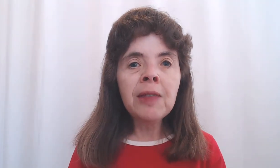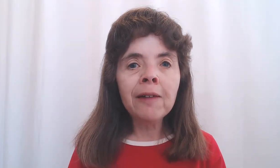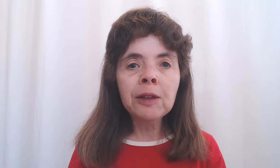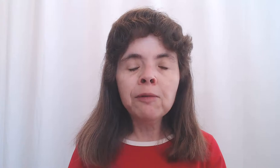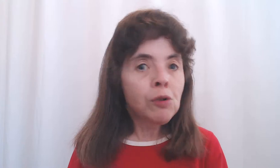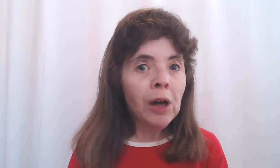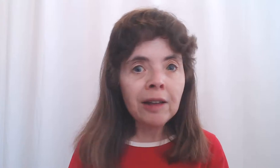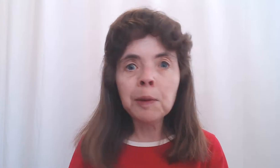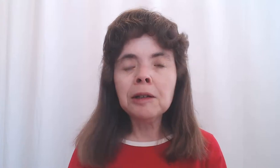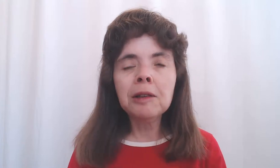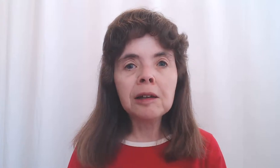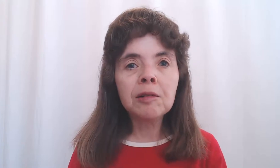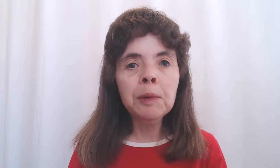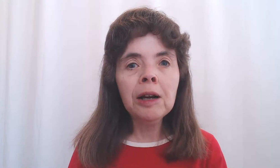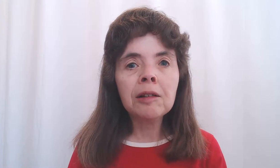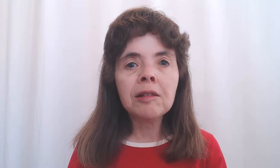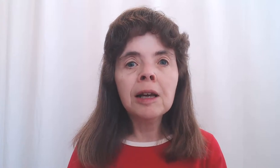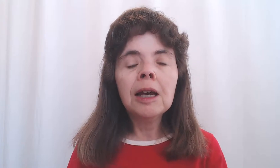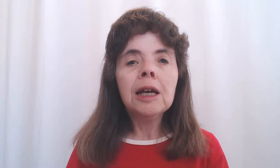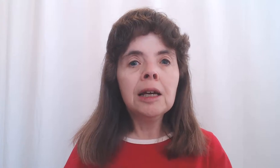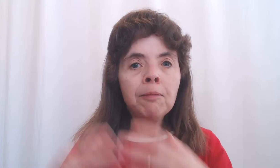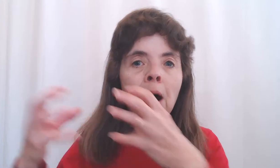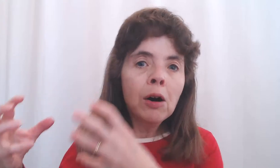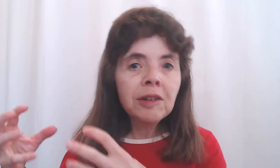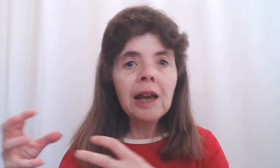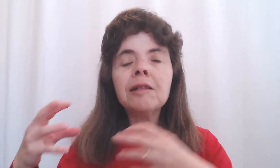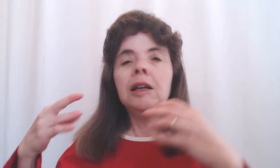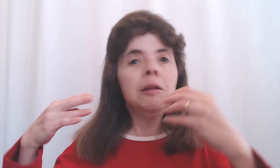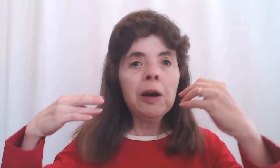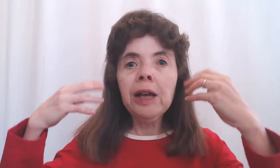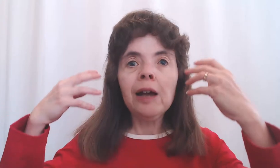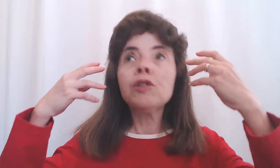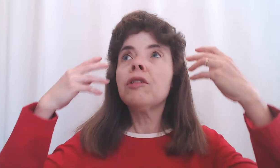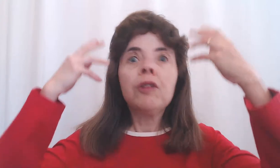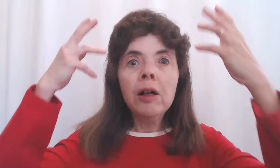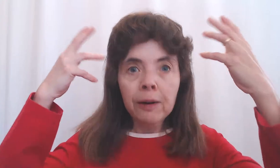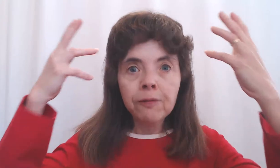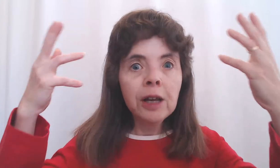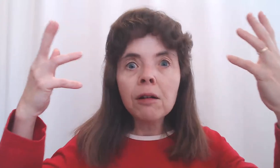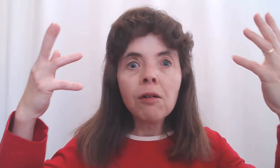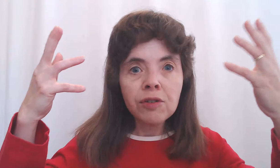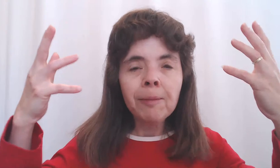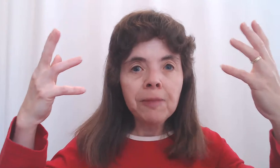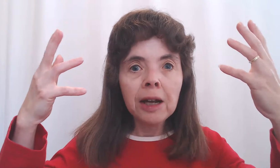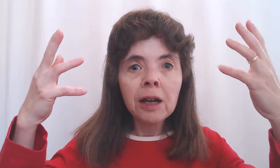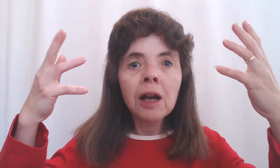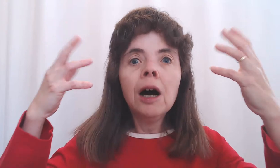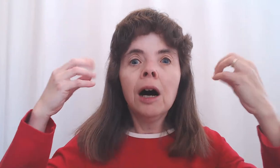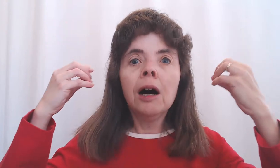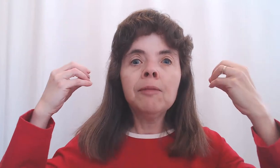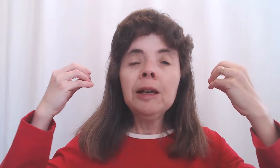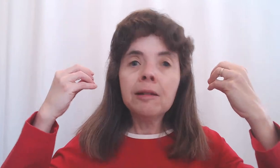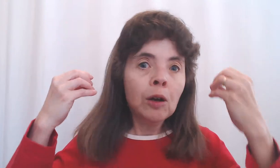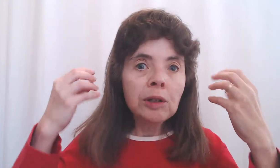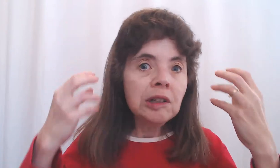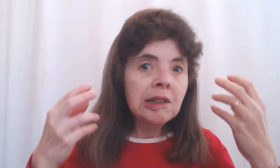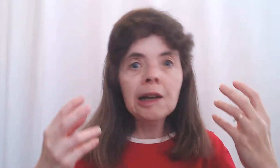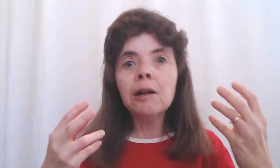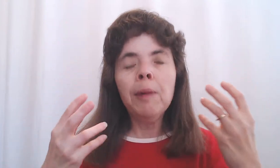that the visual aspect of the experience, in Paul's case, he apparently actually saw like a figure or something. He doesn't go into detail about